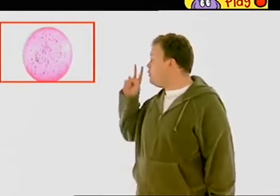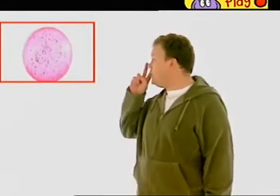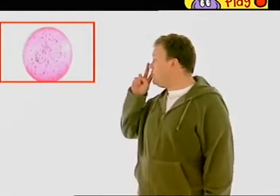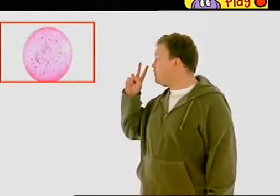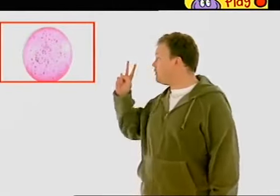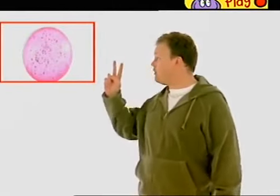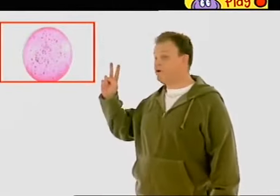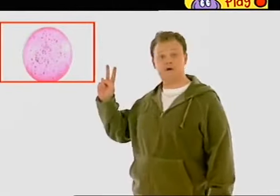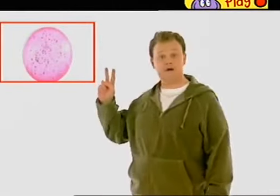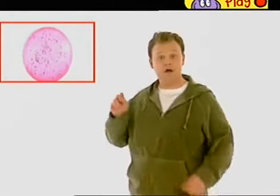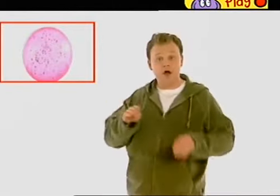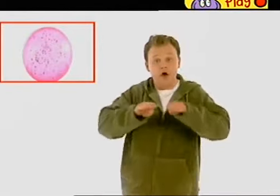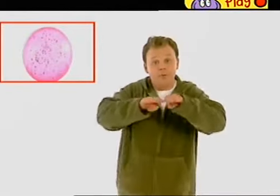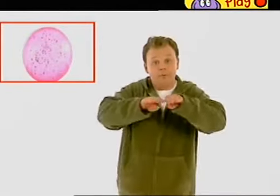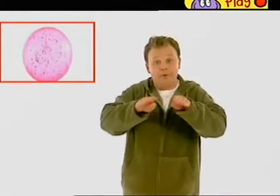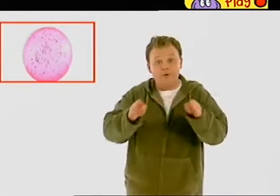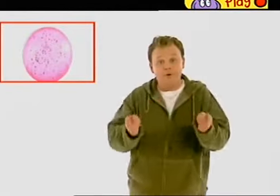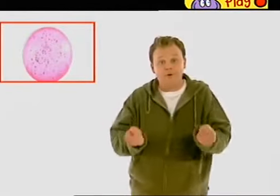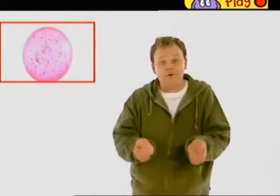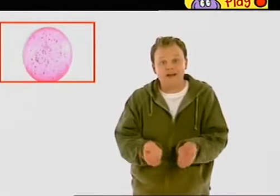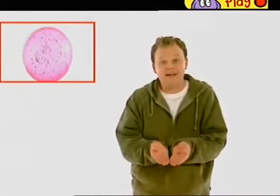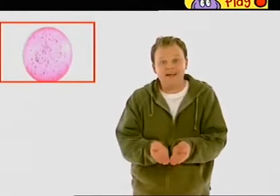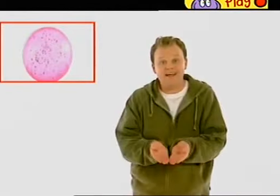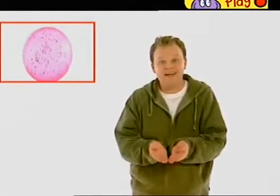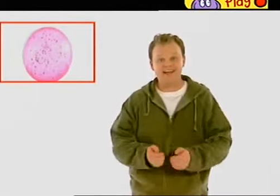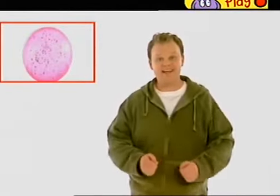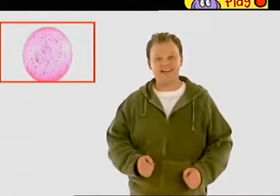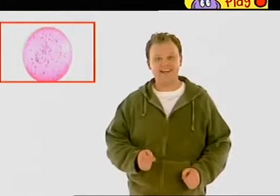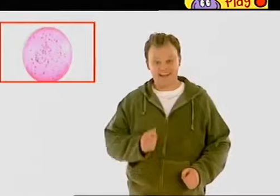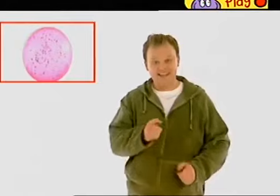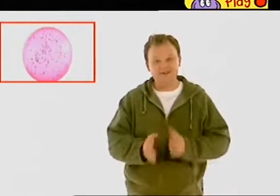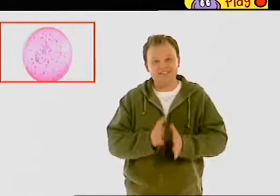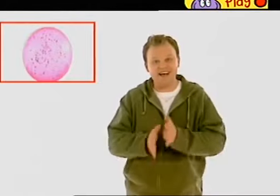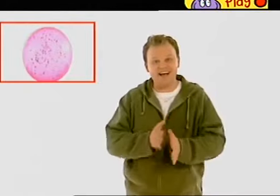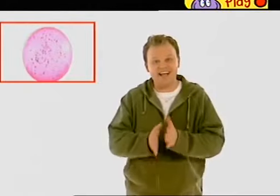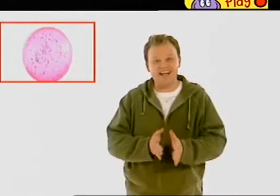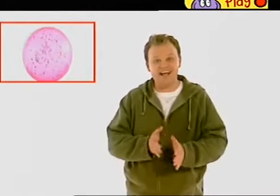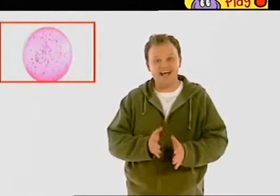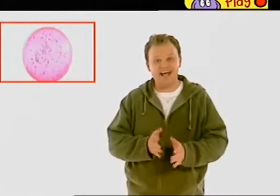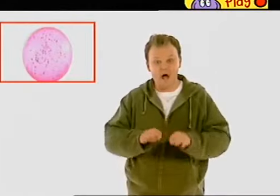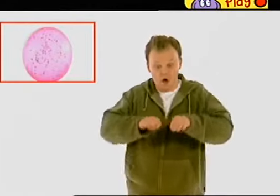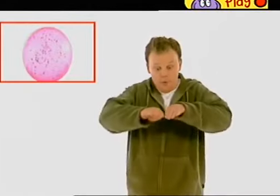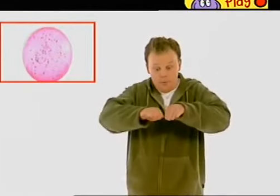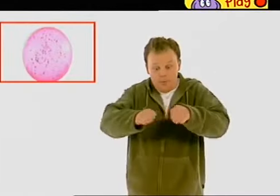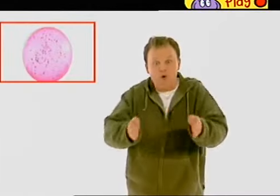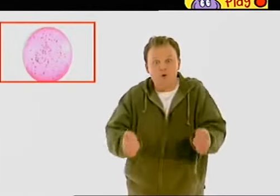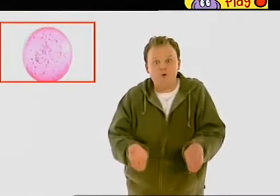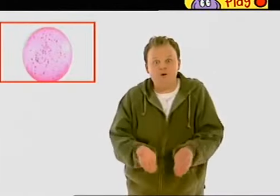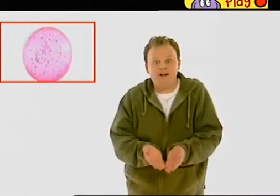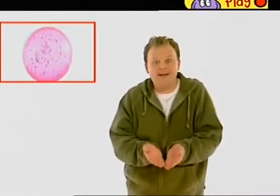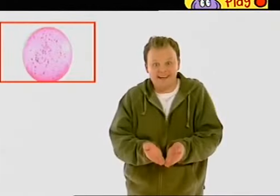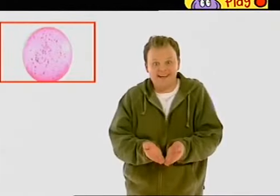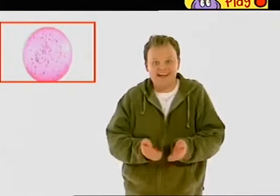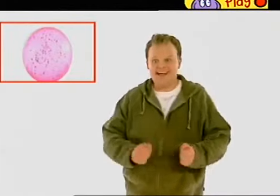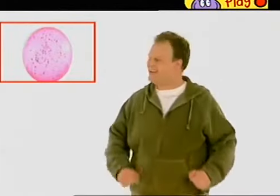Oh, look. Ball. You sign. Ball.